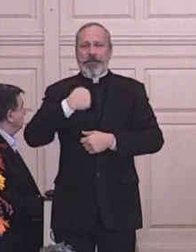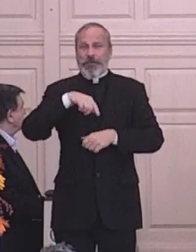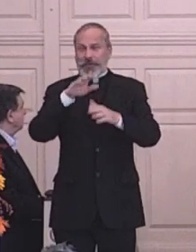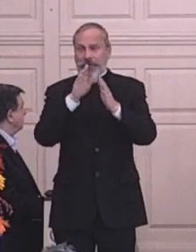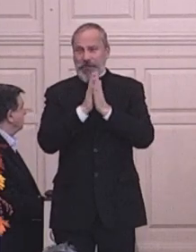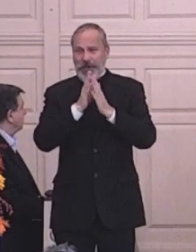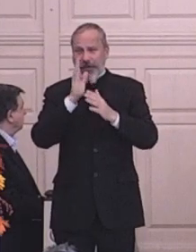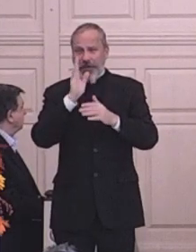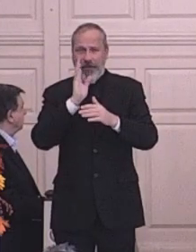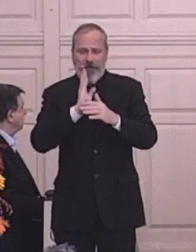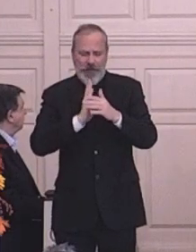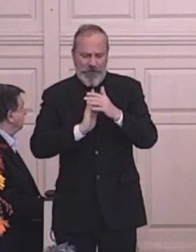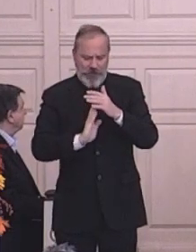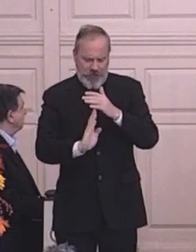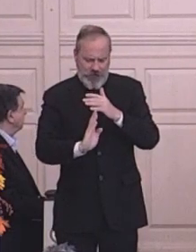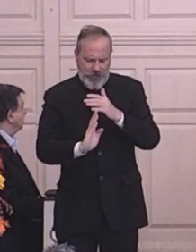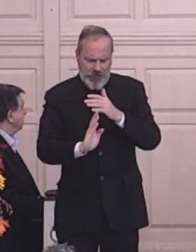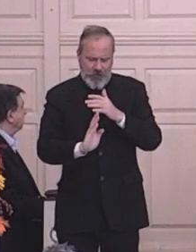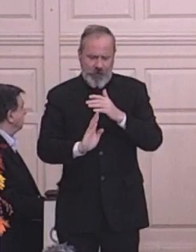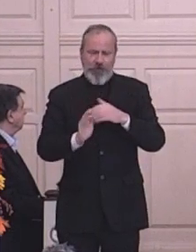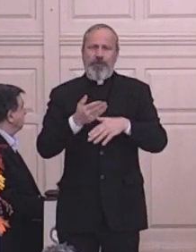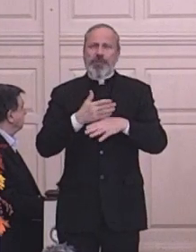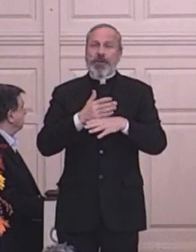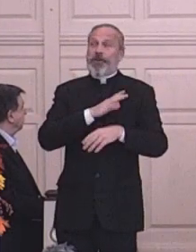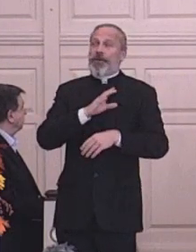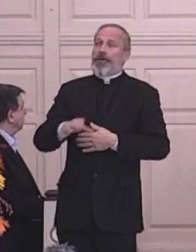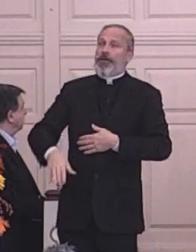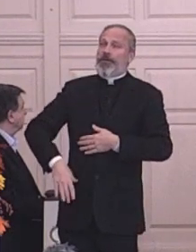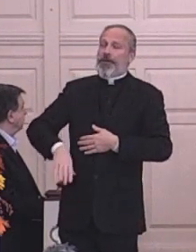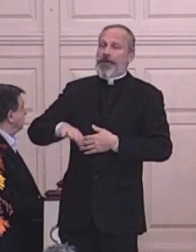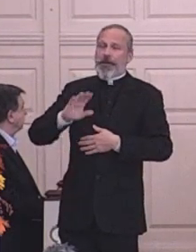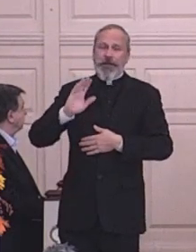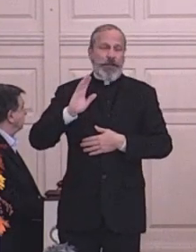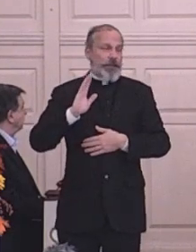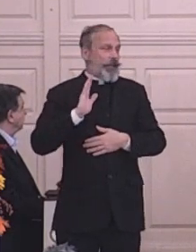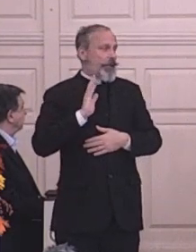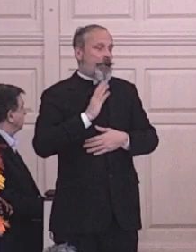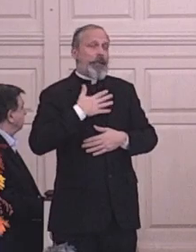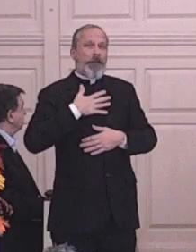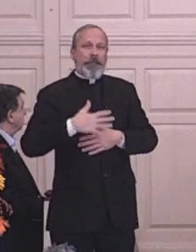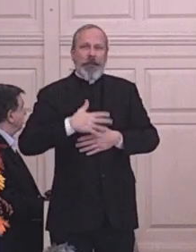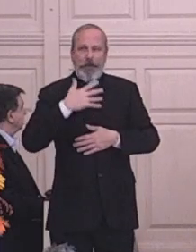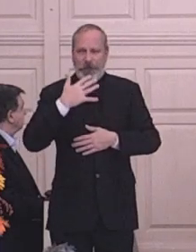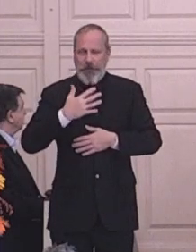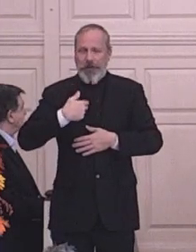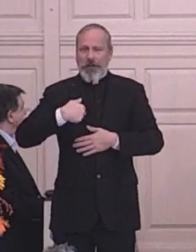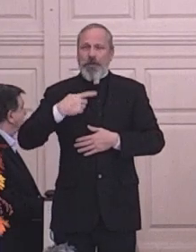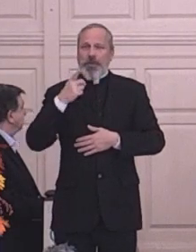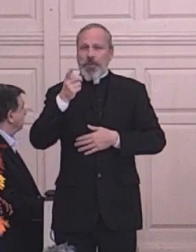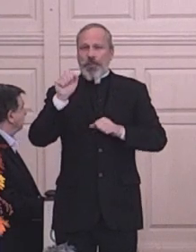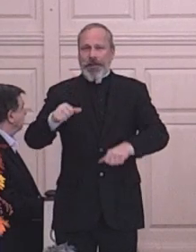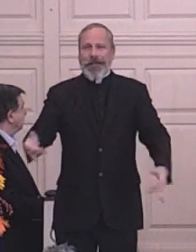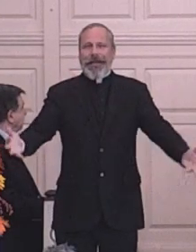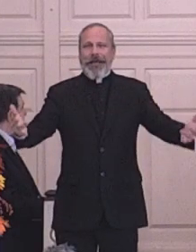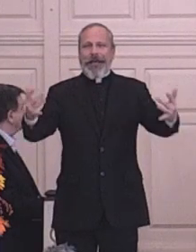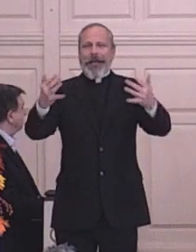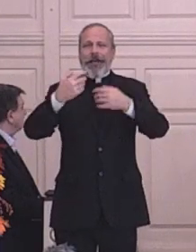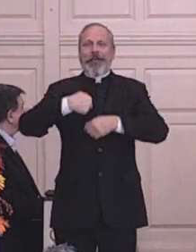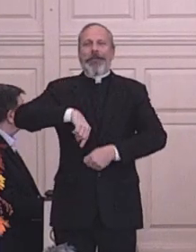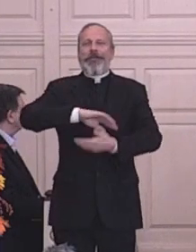to you. Humbly we pray that, partaking of the body and blood of Christ, we may be